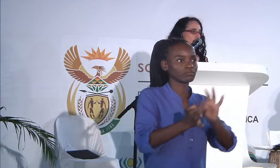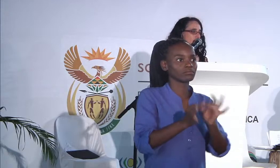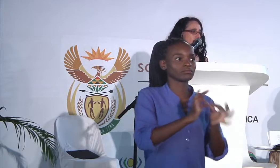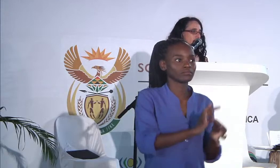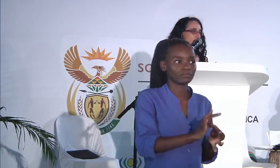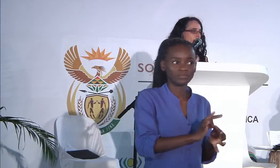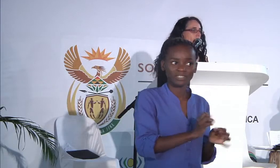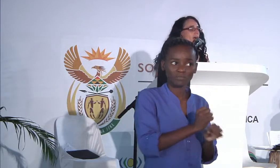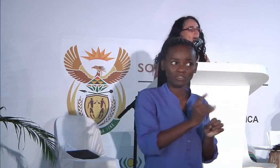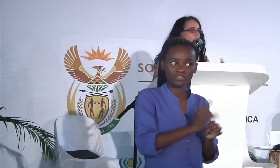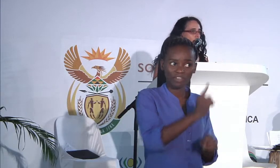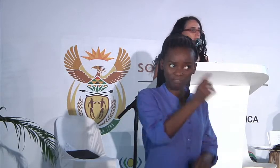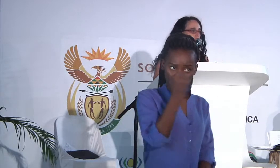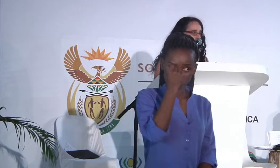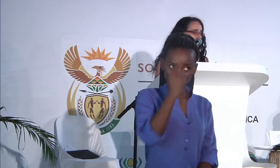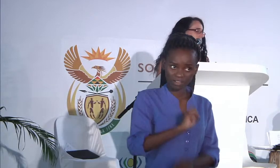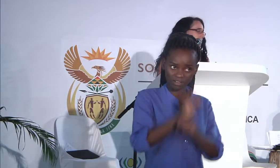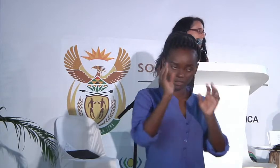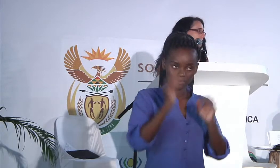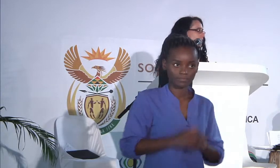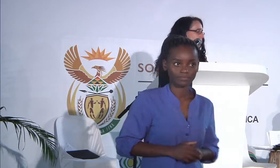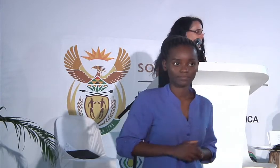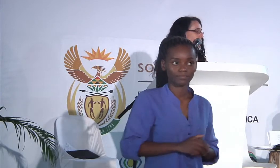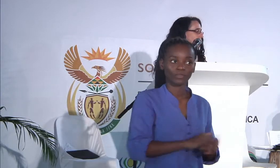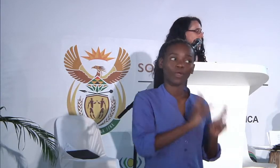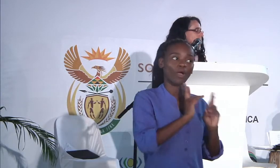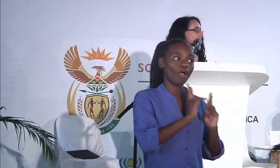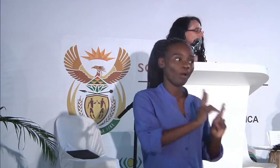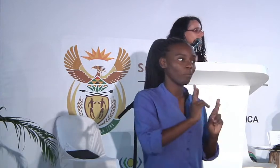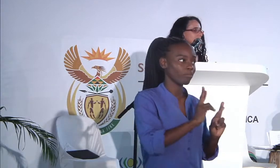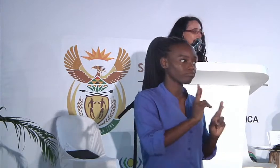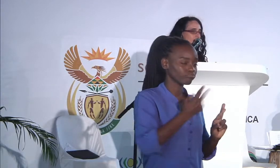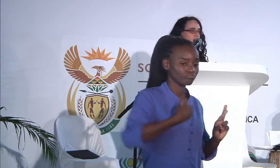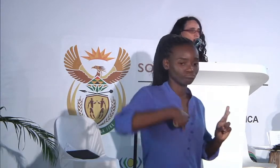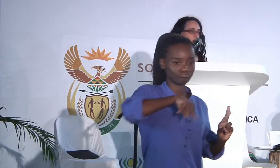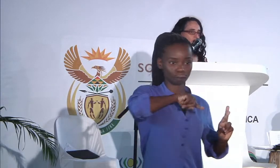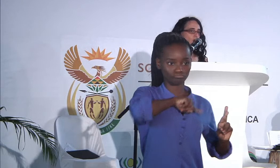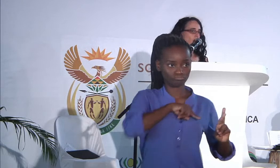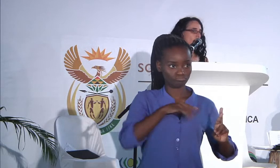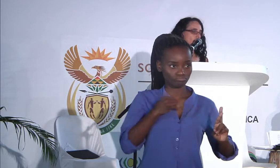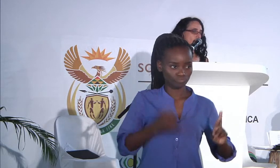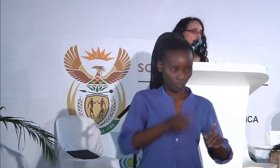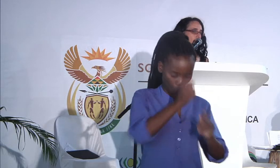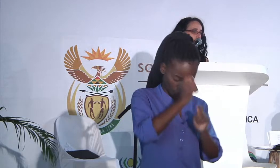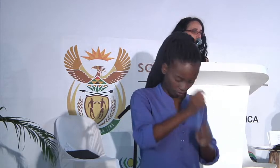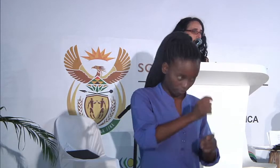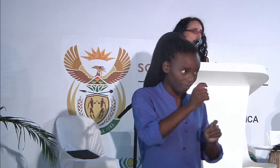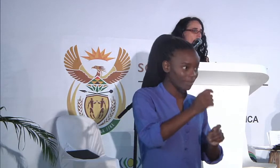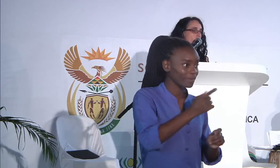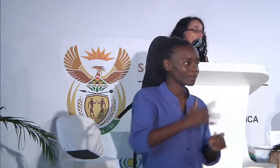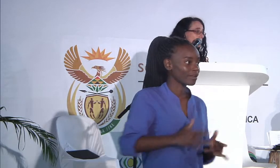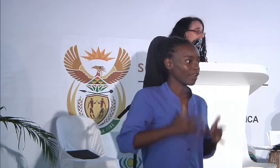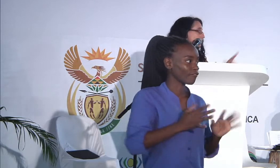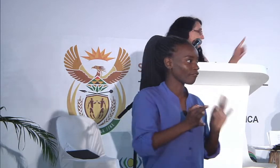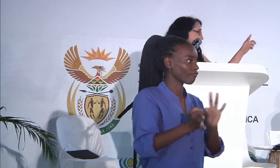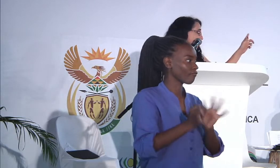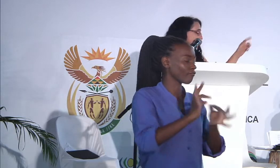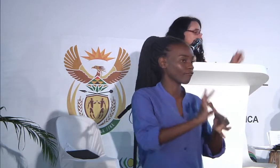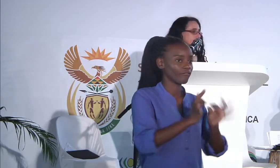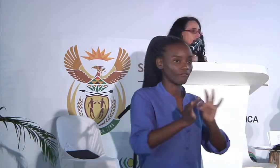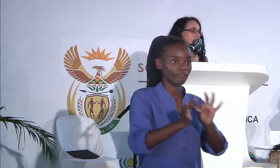heart. I'm hoping that today we recognize how connected we all are, not only through